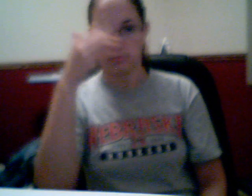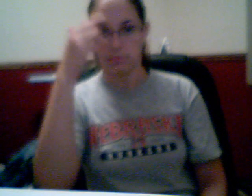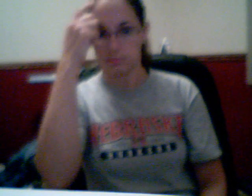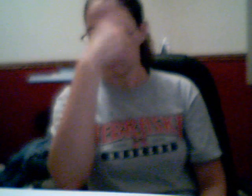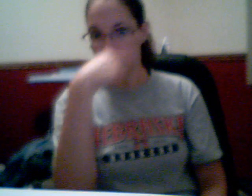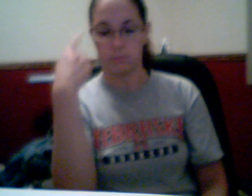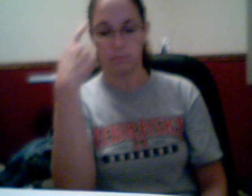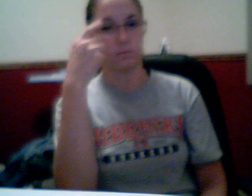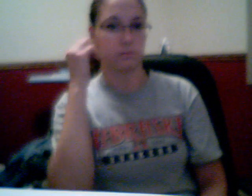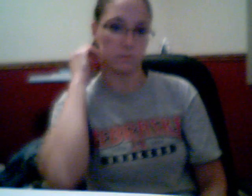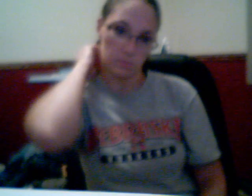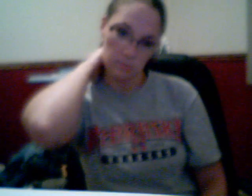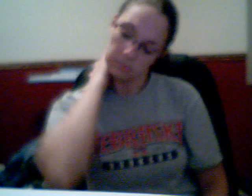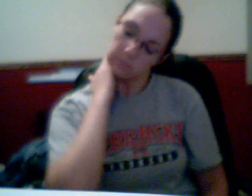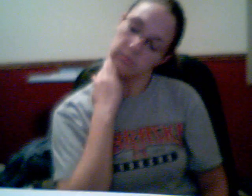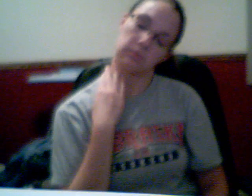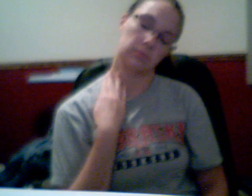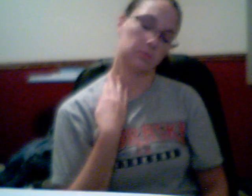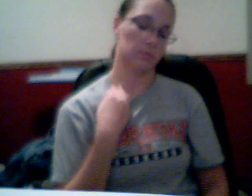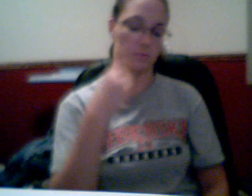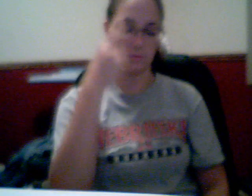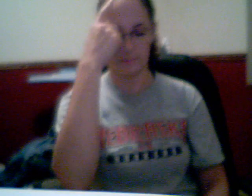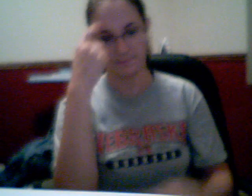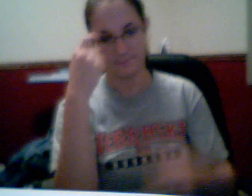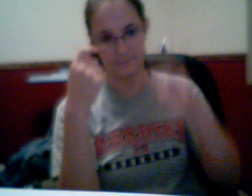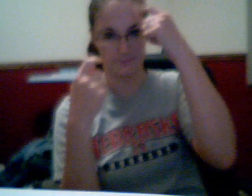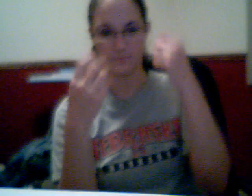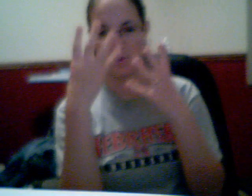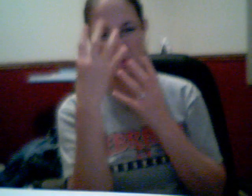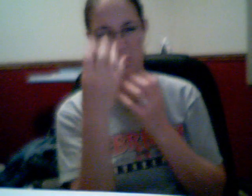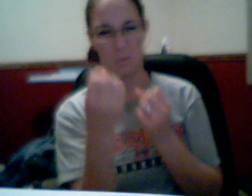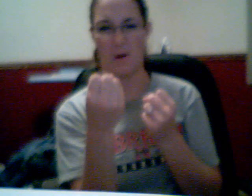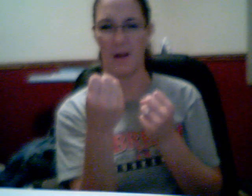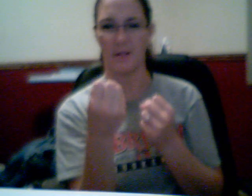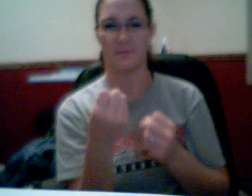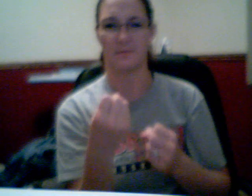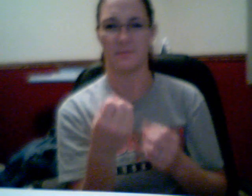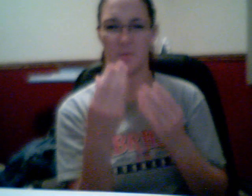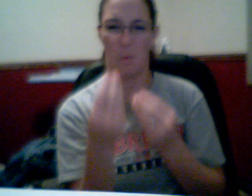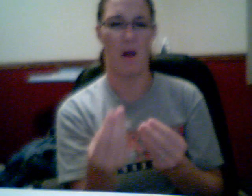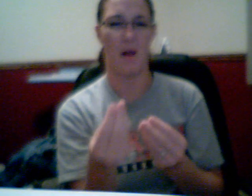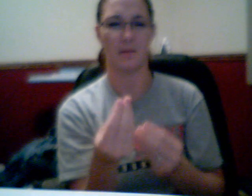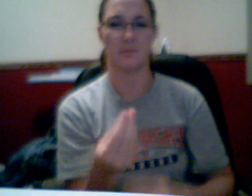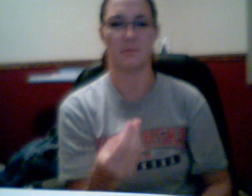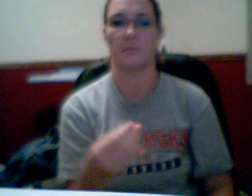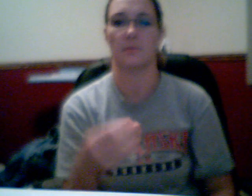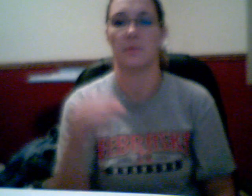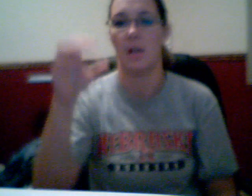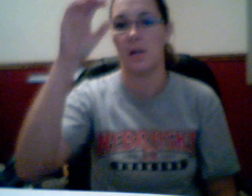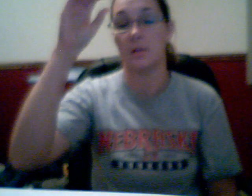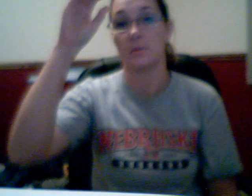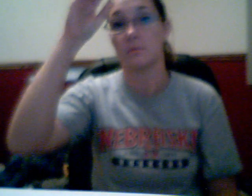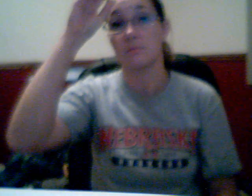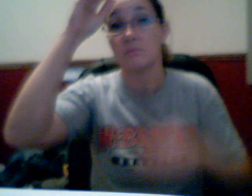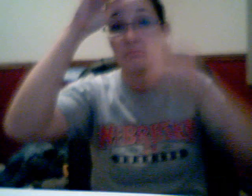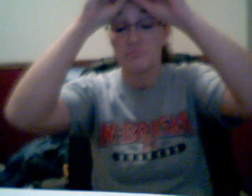good job, Laura, he said. You've tramped the hay down so well that we've got a big load on the way. Laura rested in the